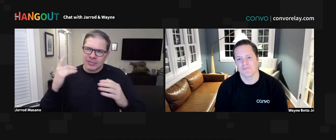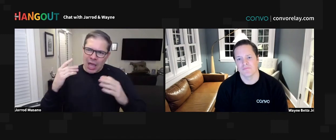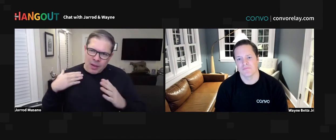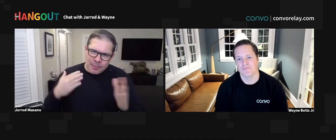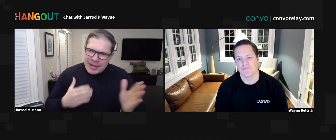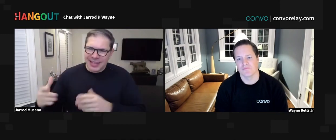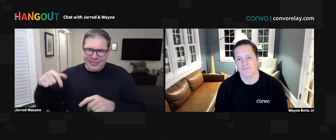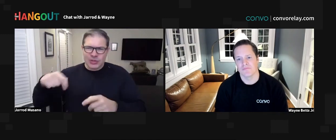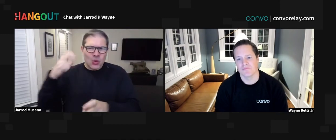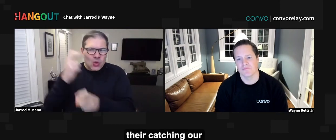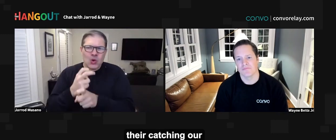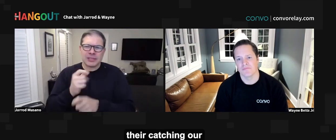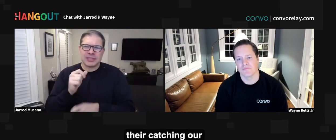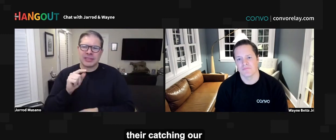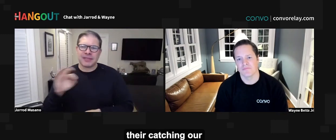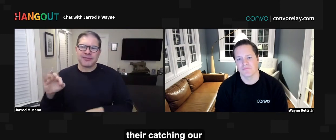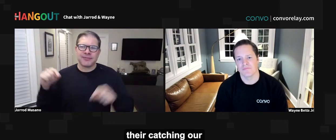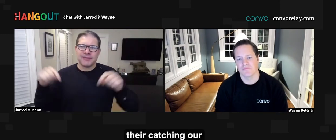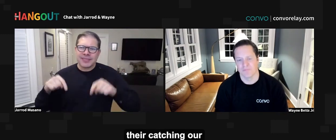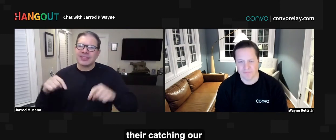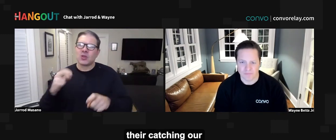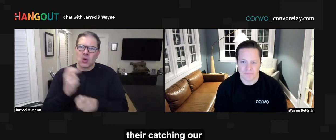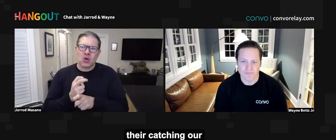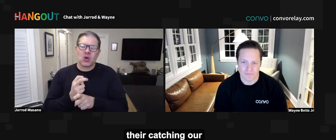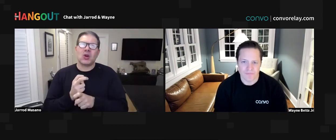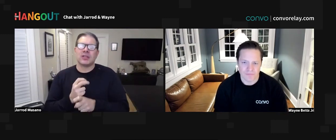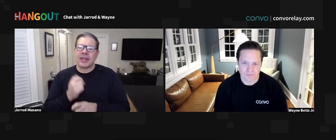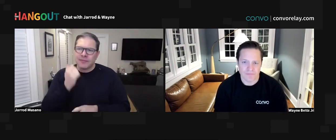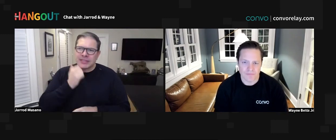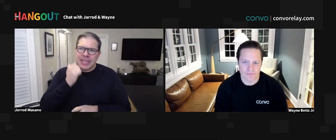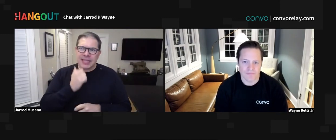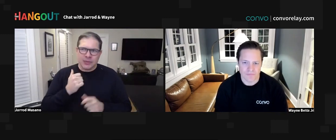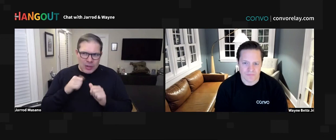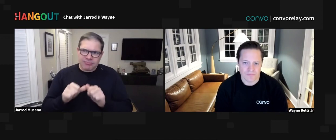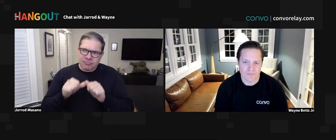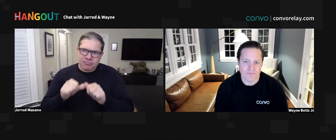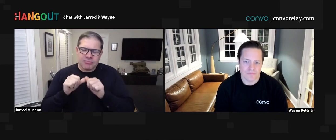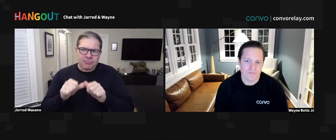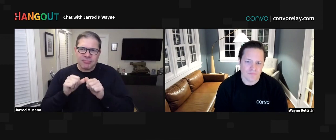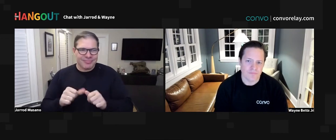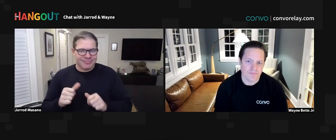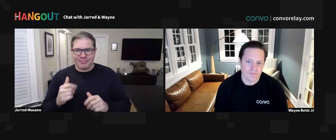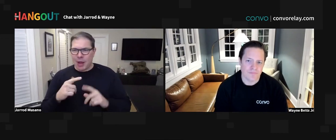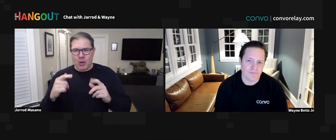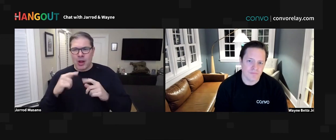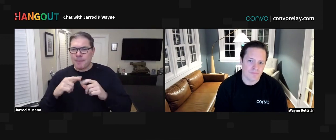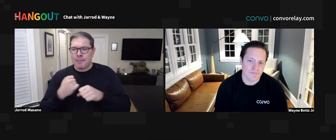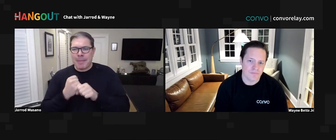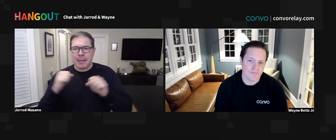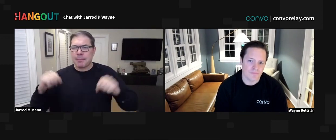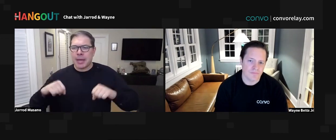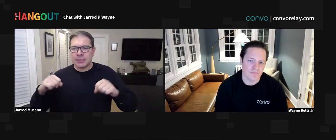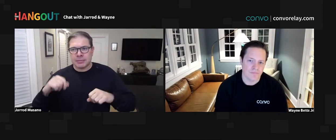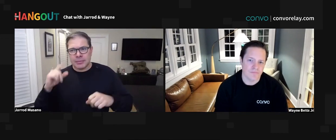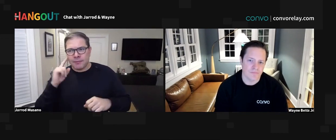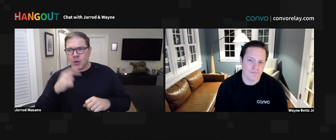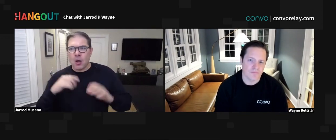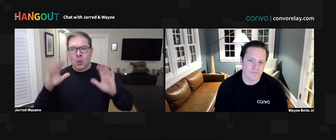their belief, their support, their catching our vision and plans. I mean, this is hard stuff. It's hard.